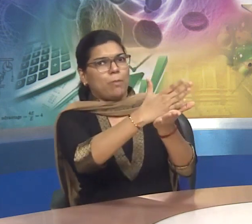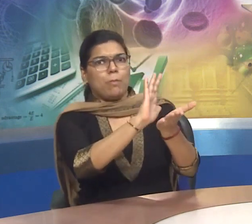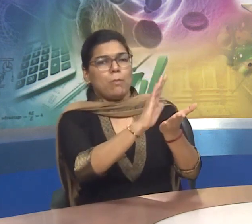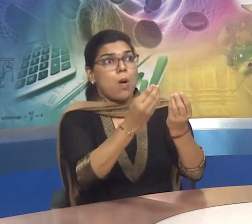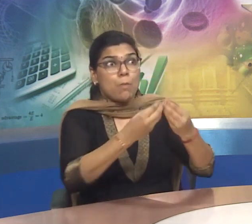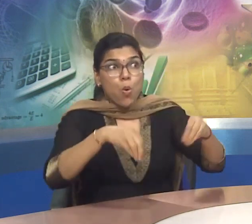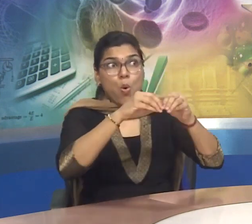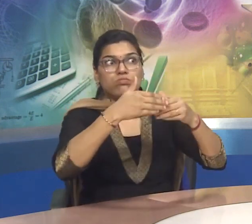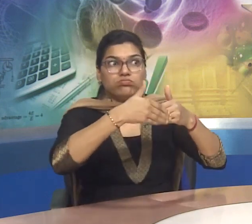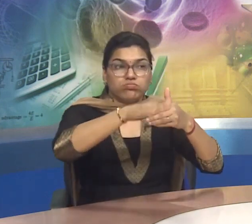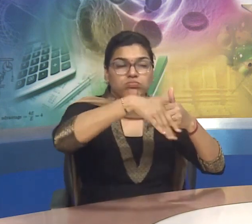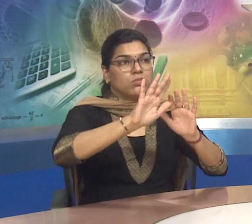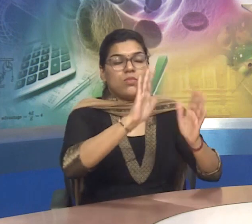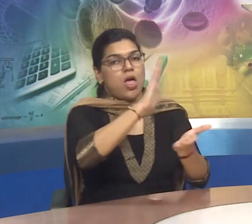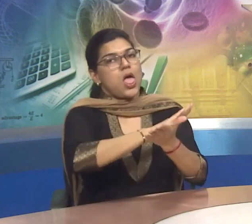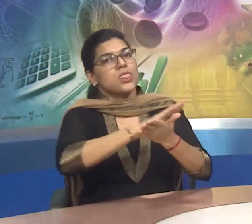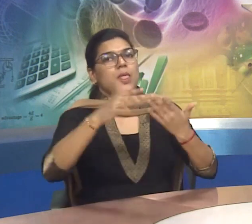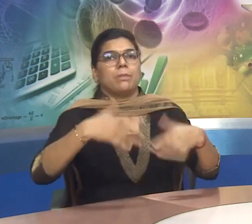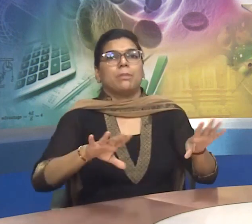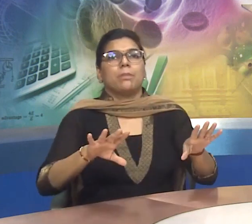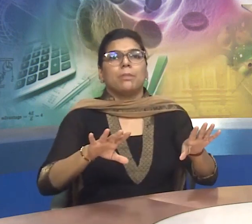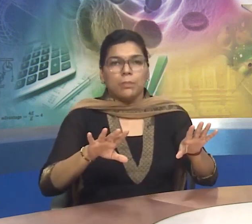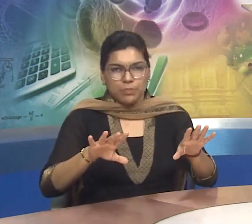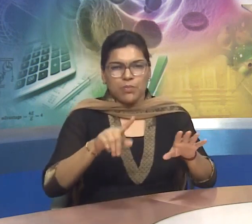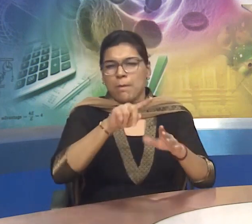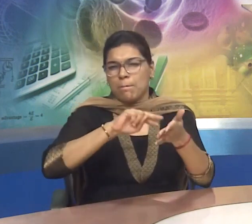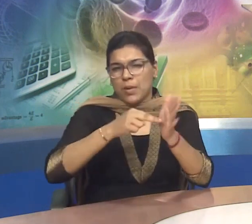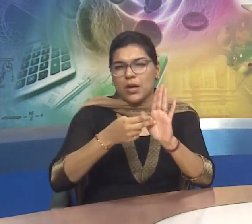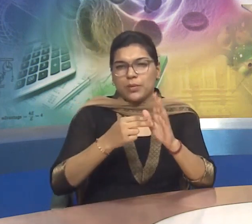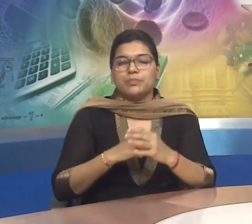This is kind of act of